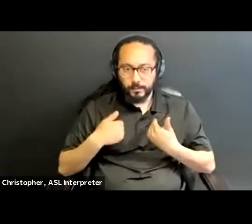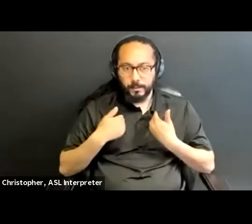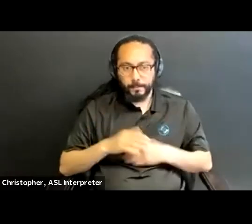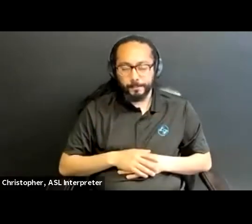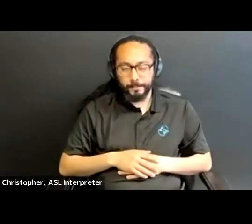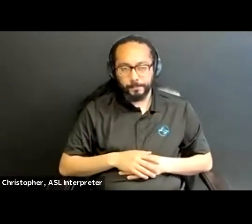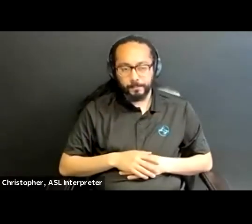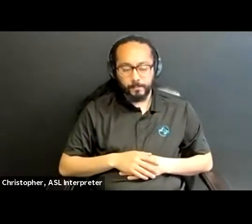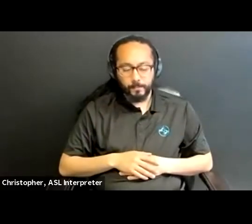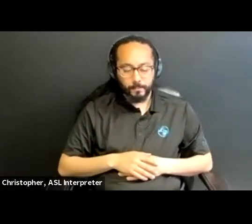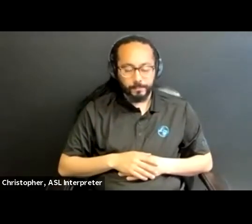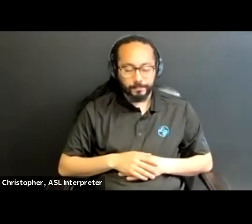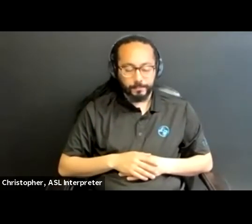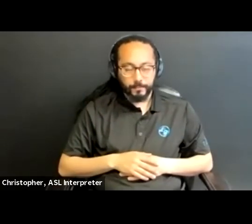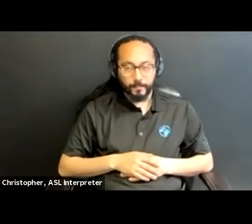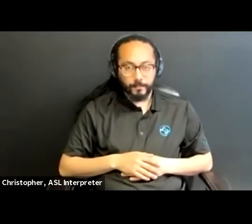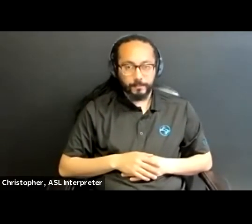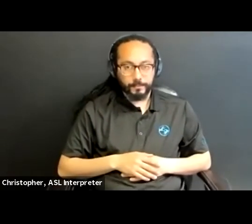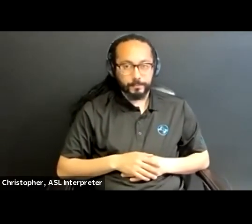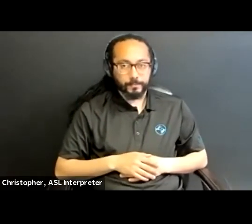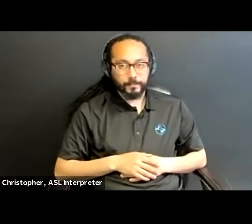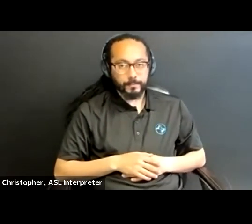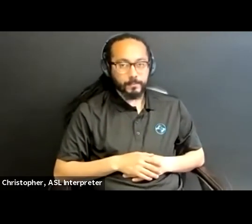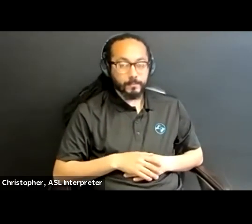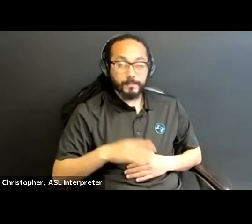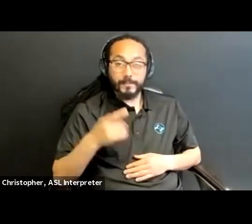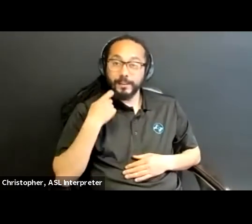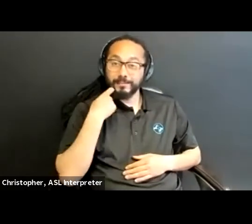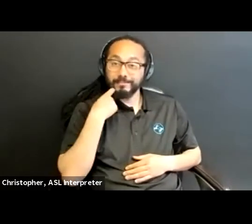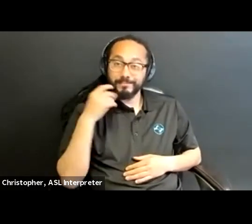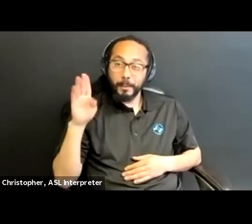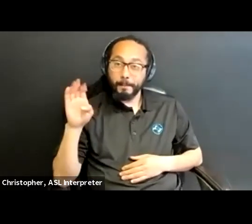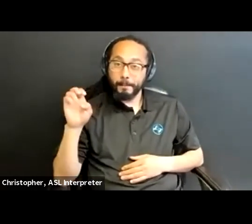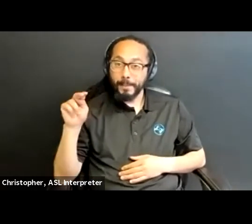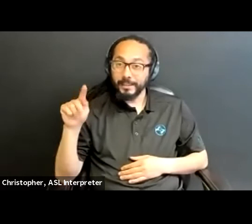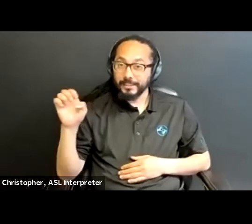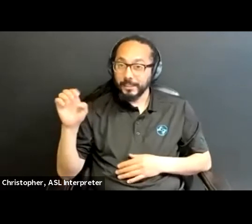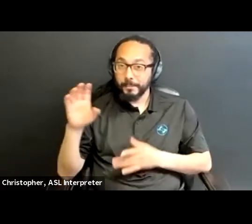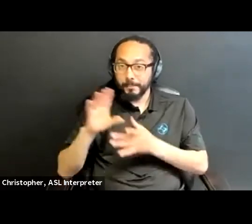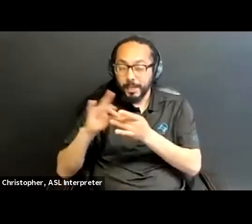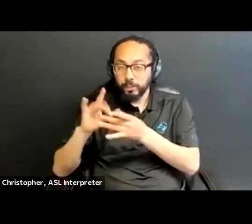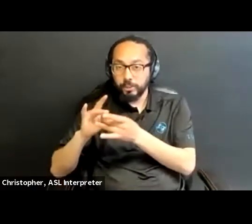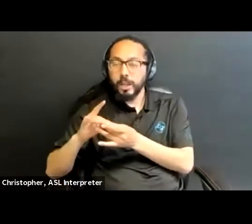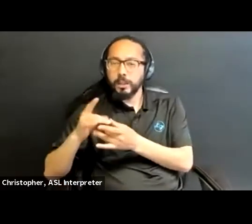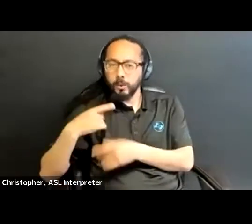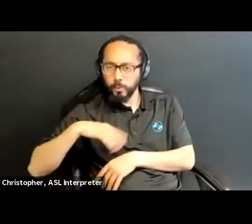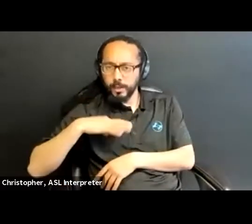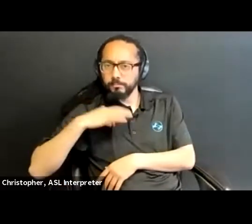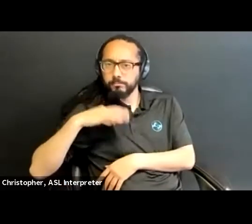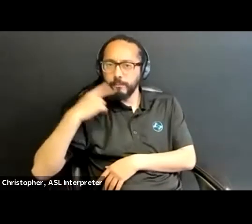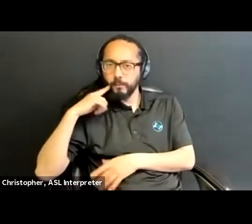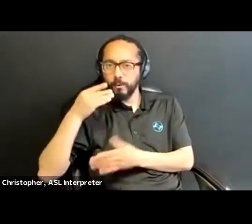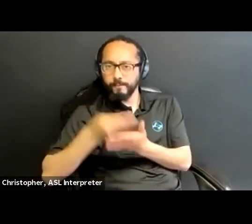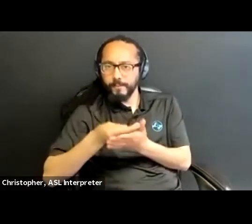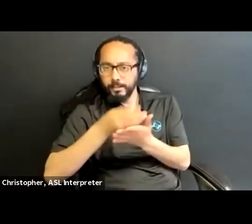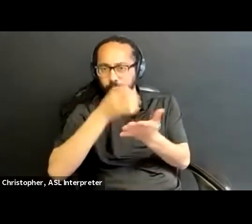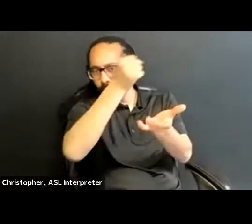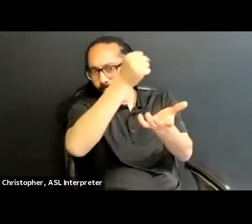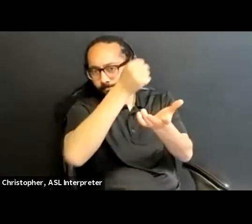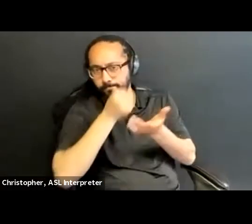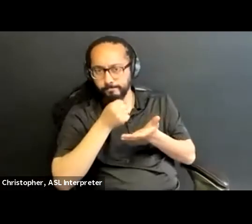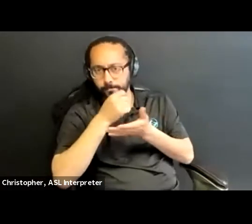As Benta mentioned, there was an application for some funding to launch this program. And so through the support of